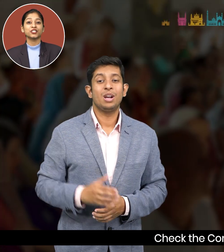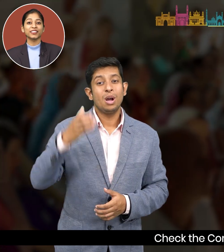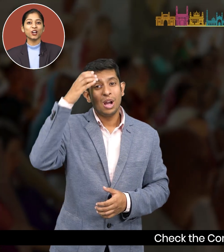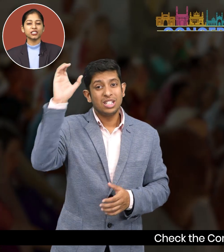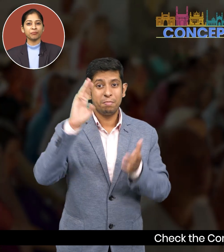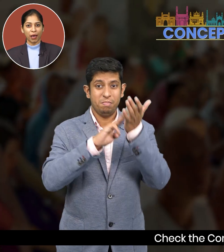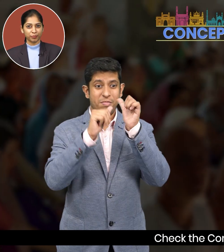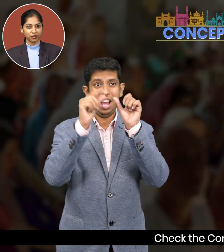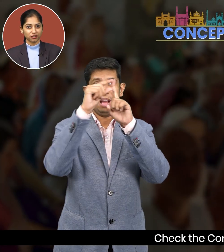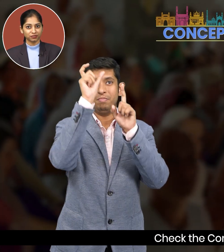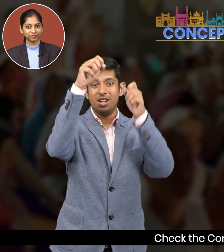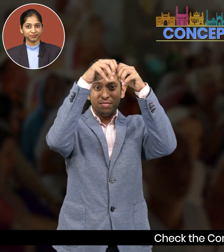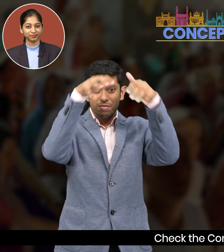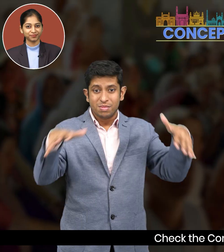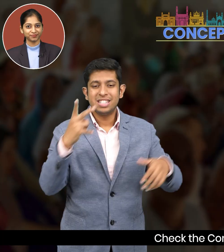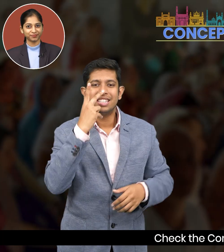Check the concept map.